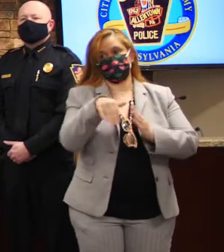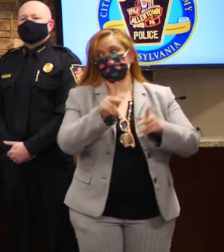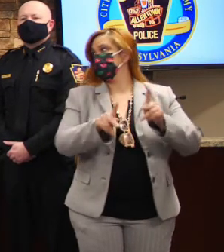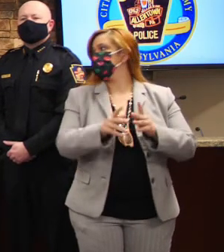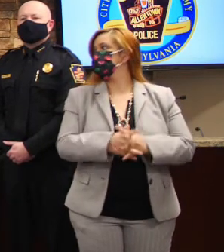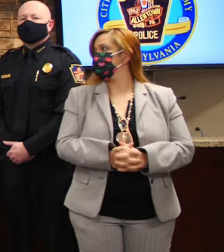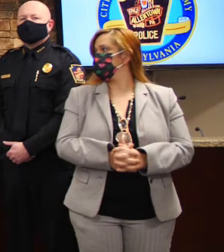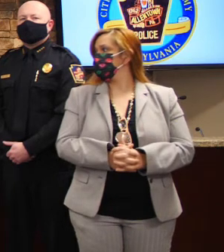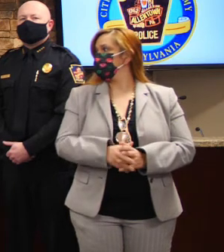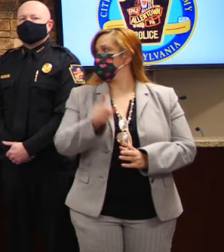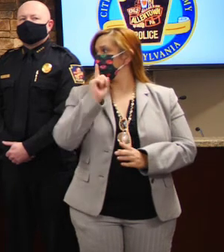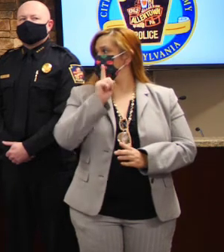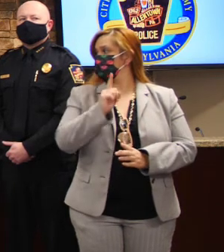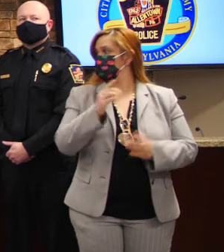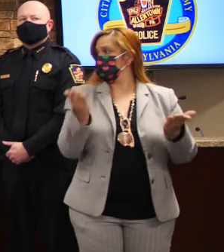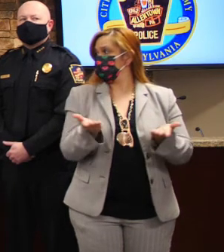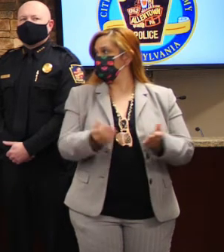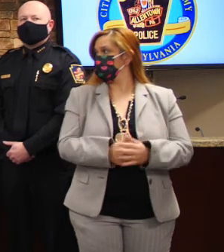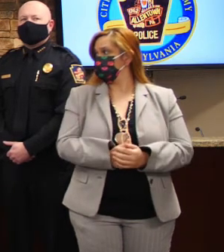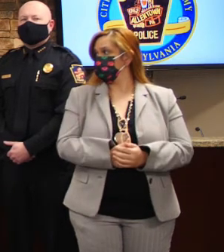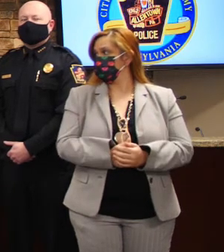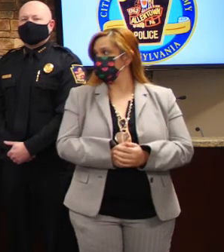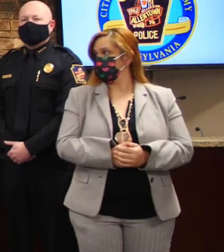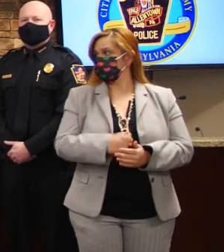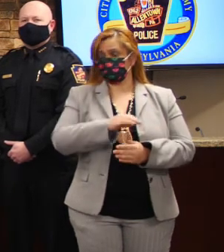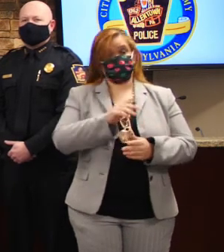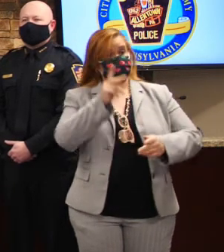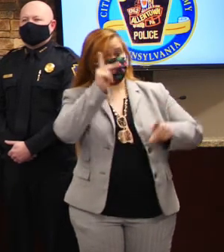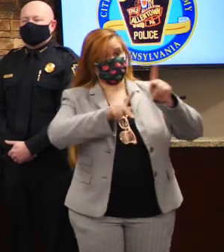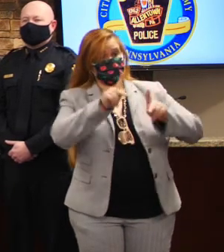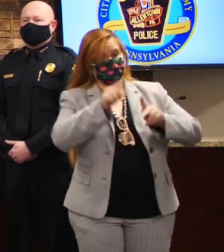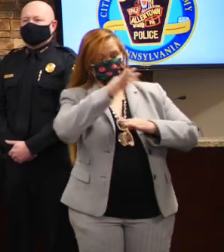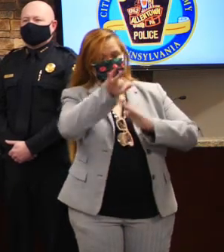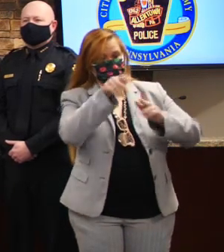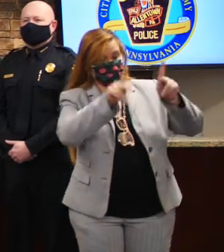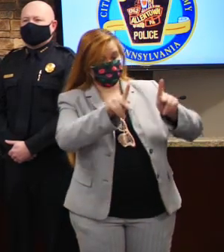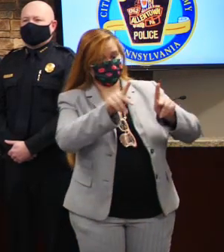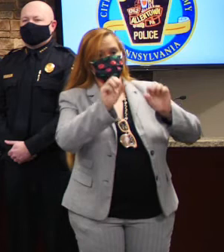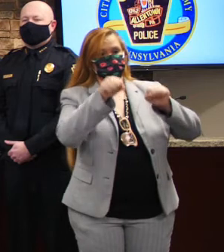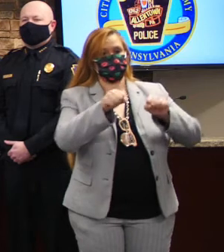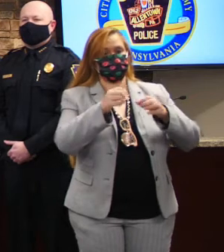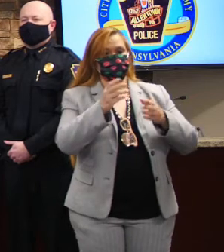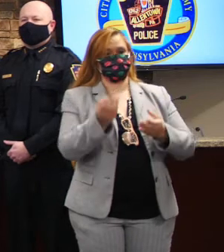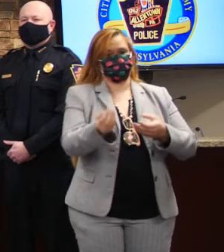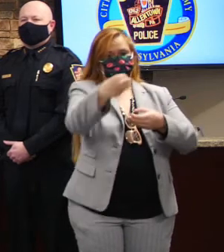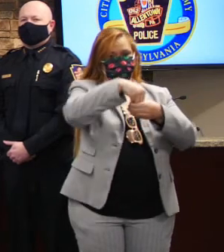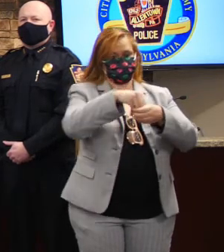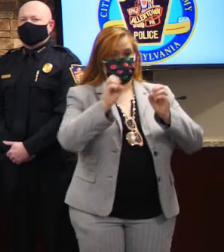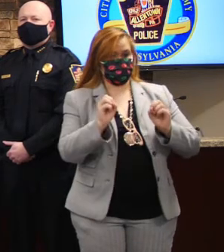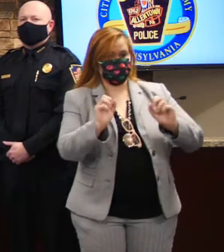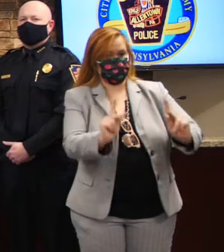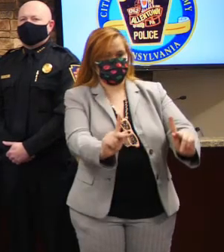ever get the real inside scoop of how a law enforcement agency works or why things happen the way they do on